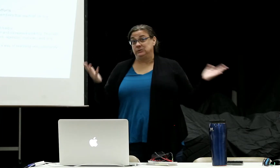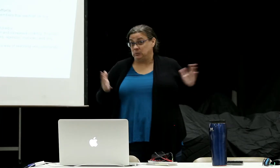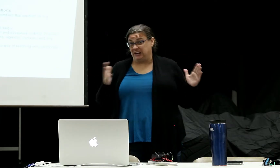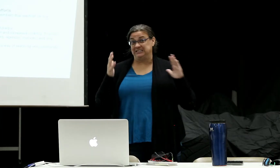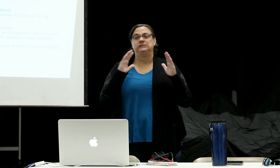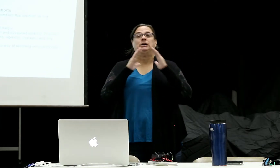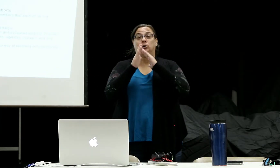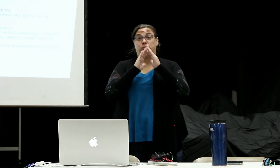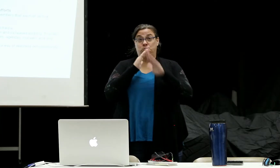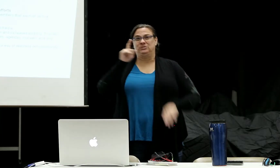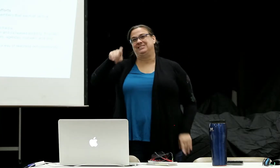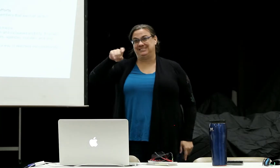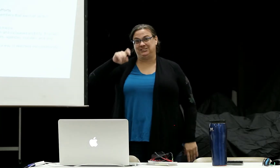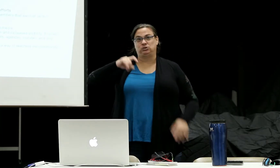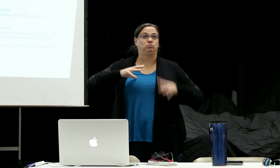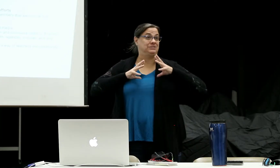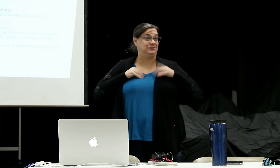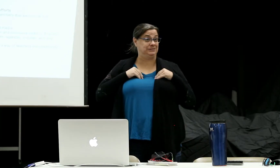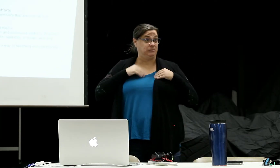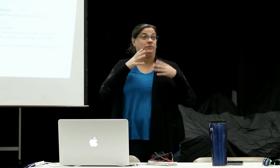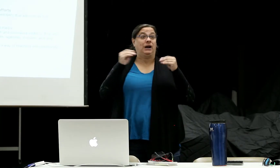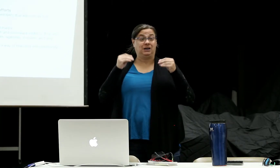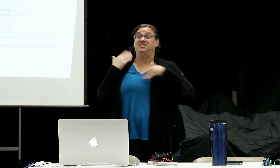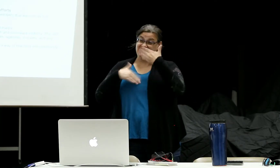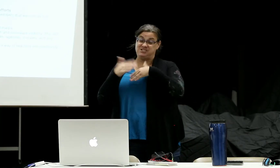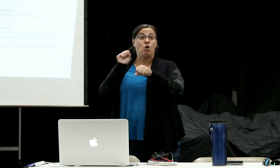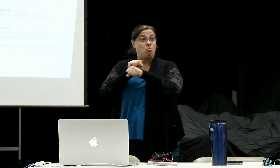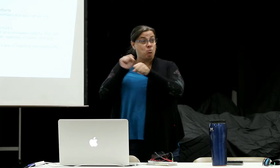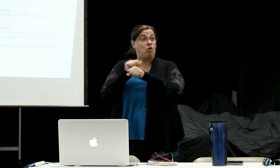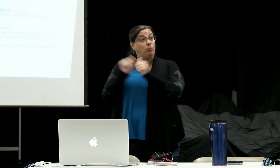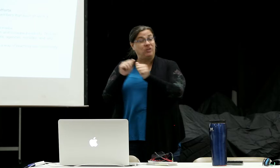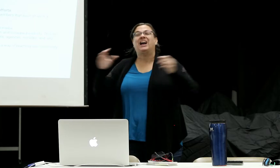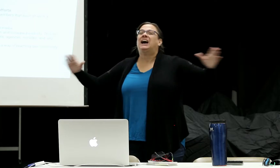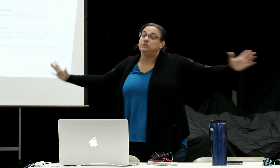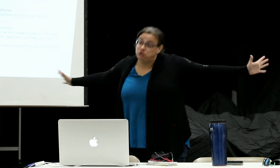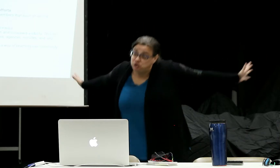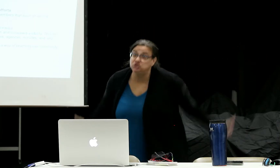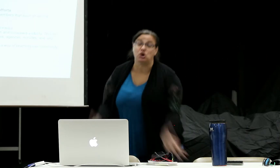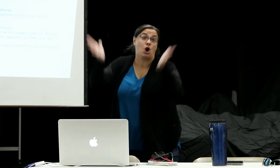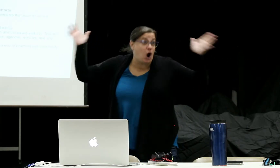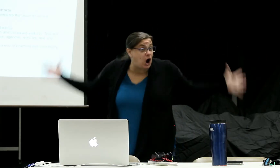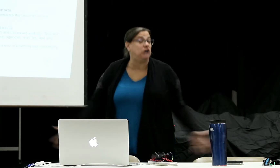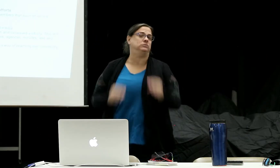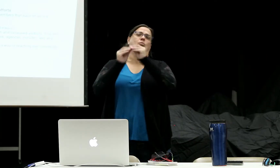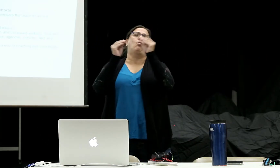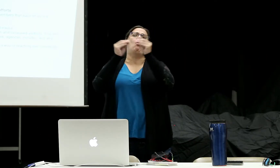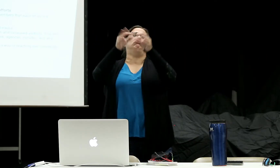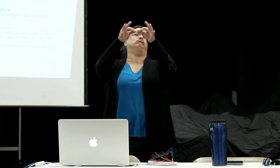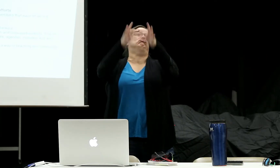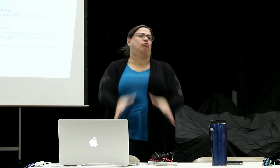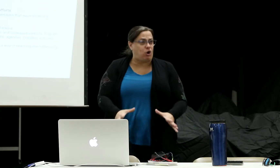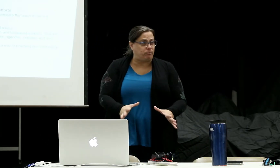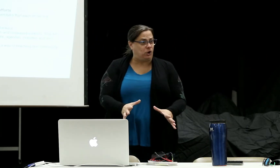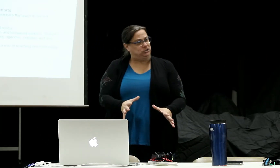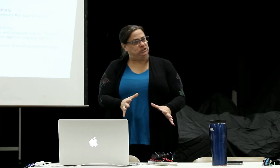So, I'm here to ask the community if they would accept and continue working with people, but we need